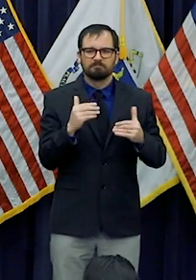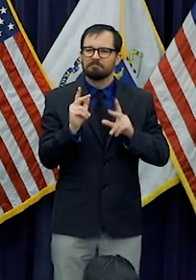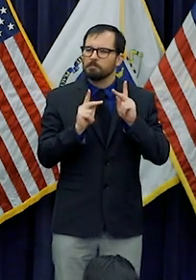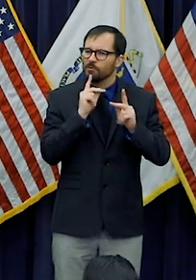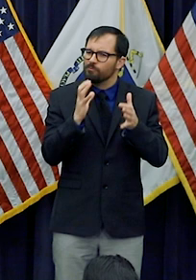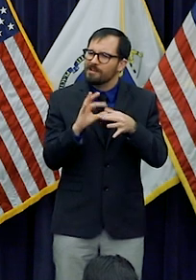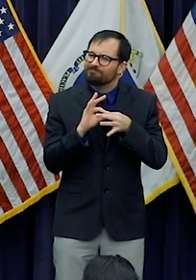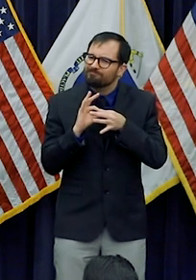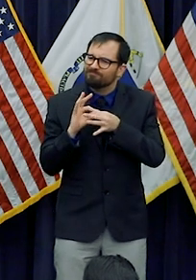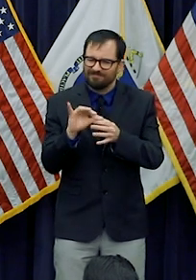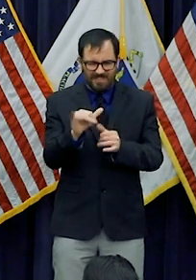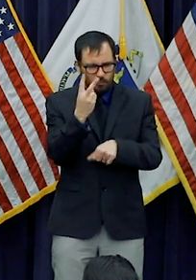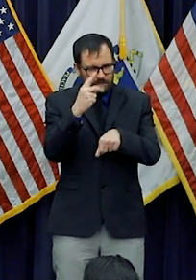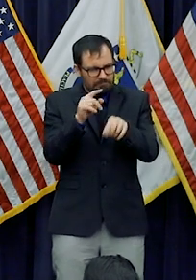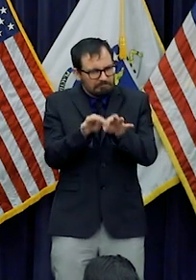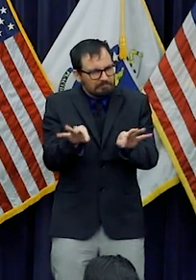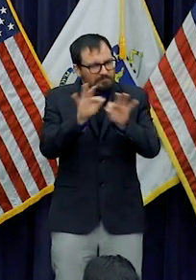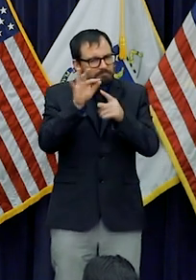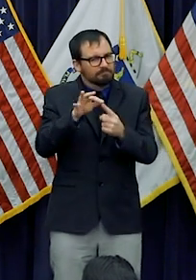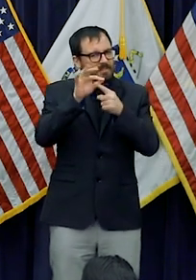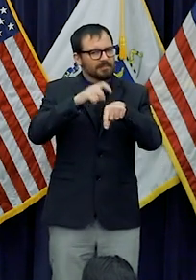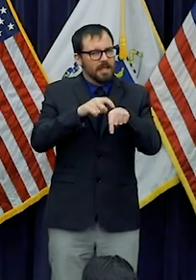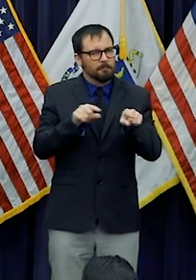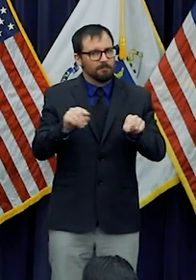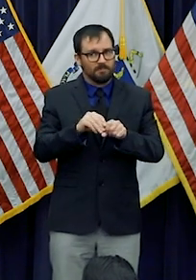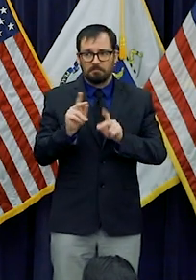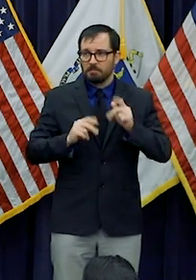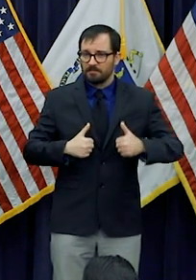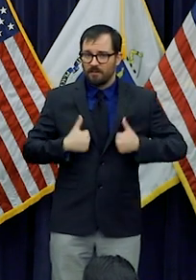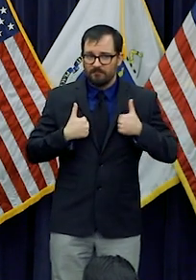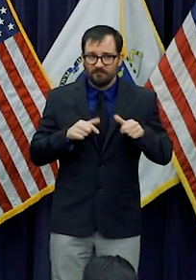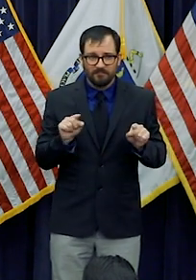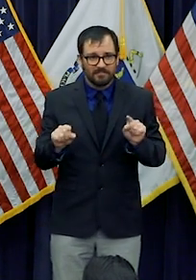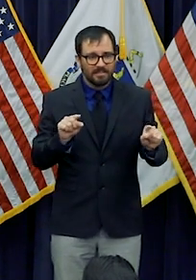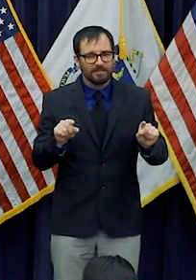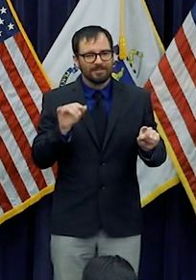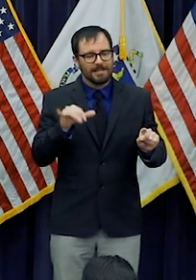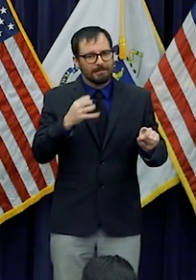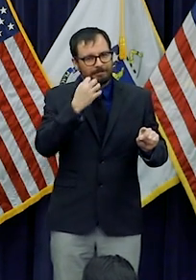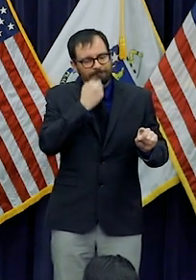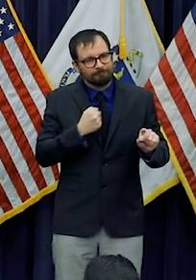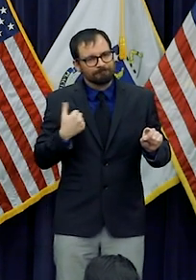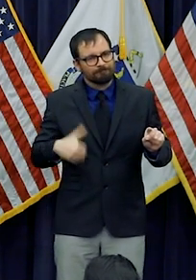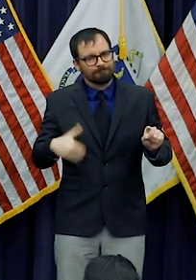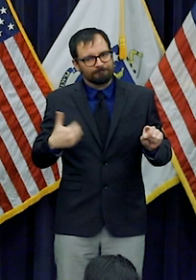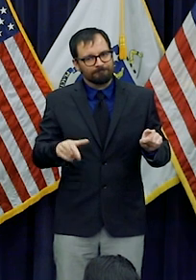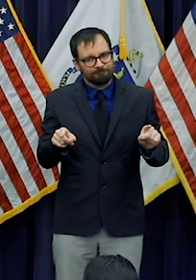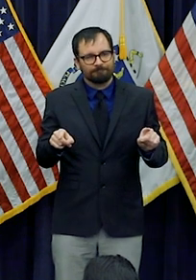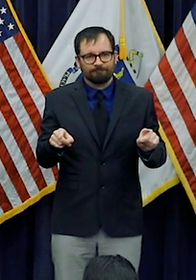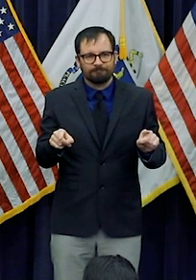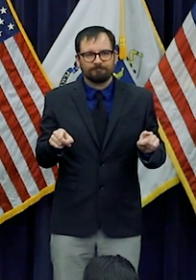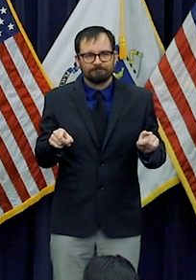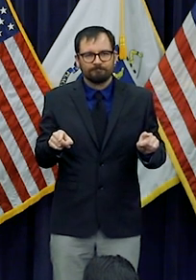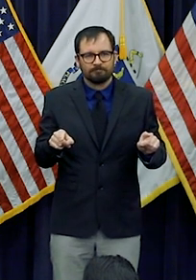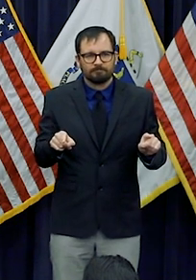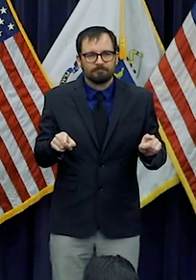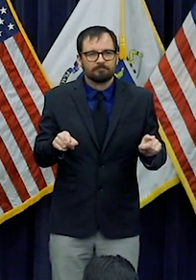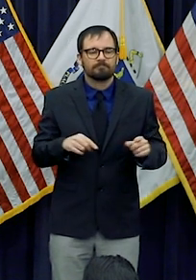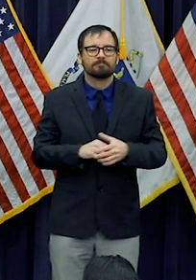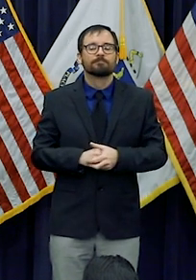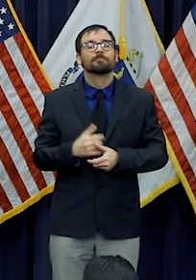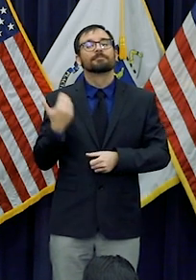being any more special than in moments like this. As I looked out at that empty